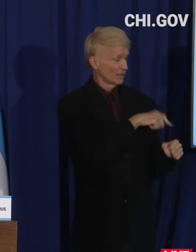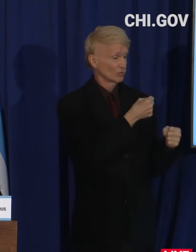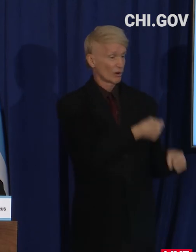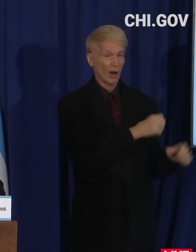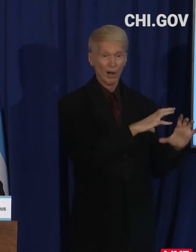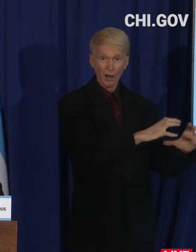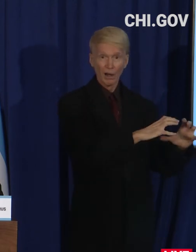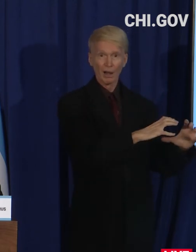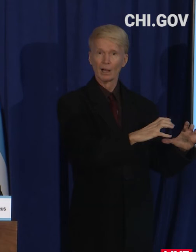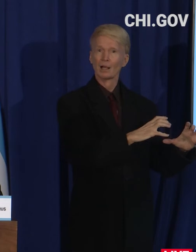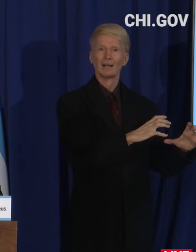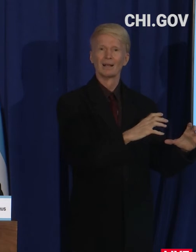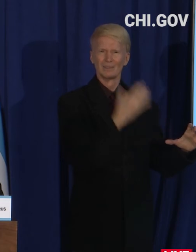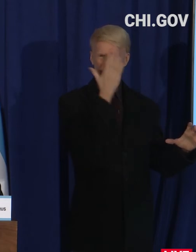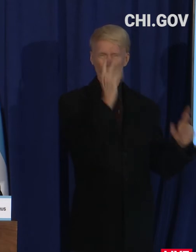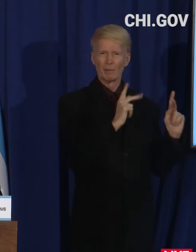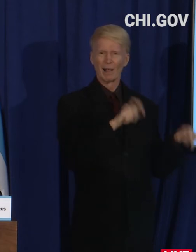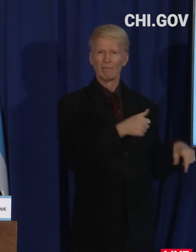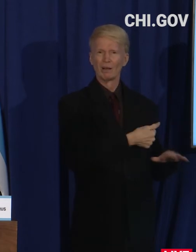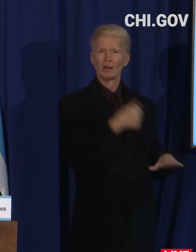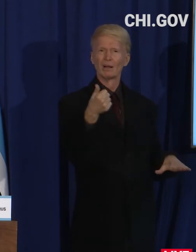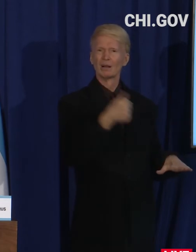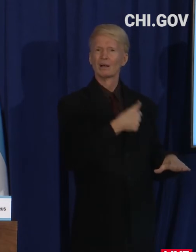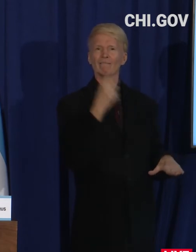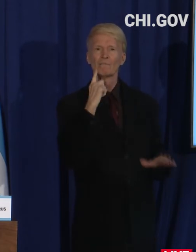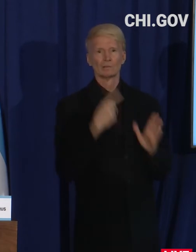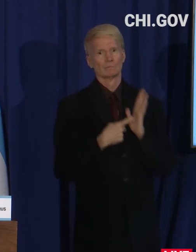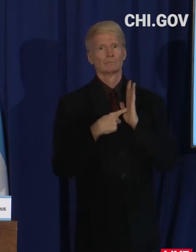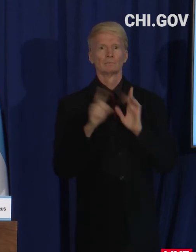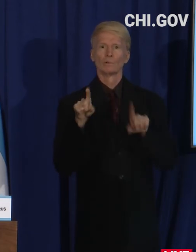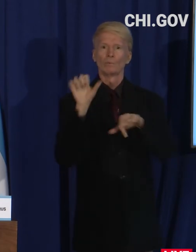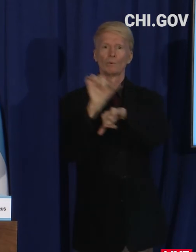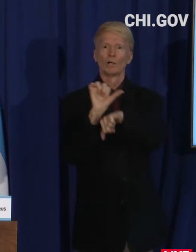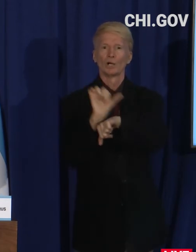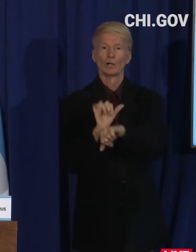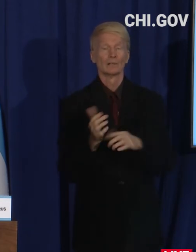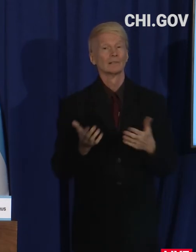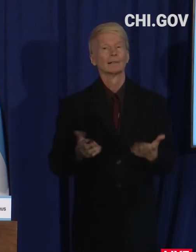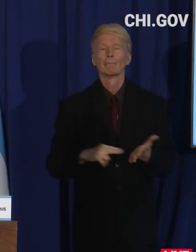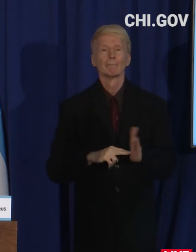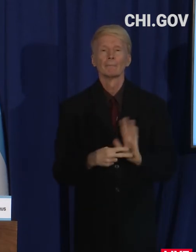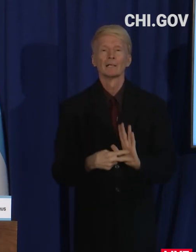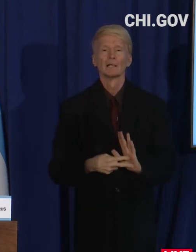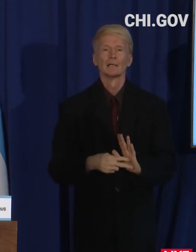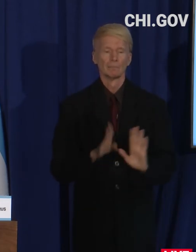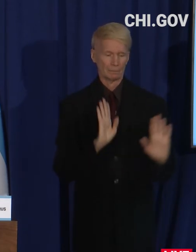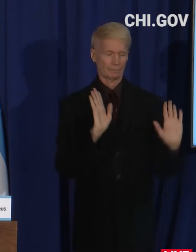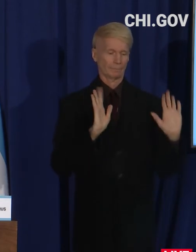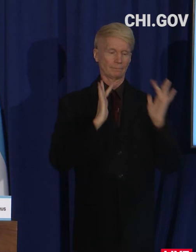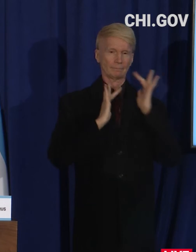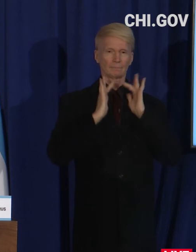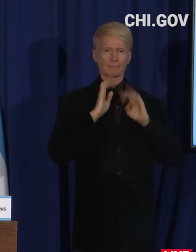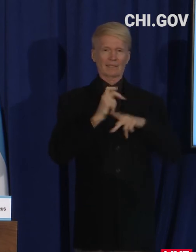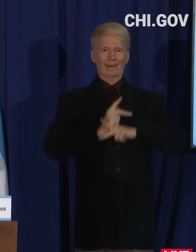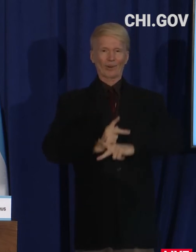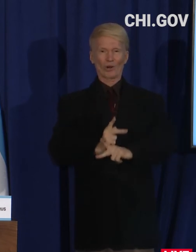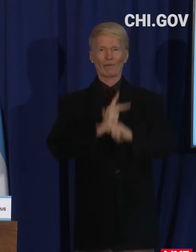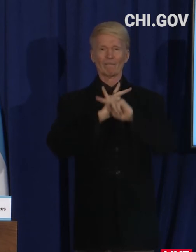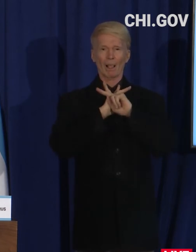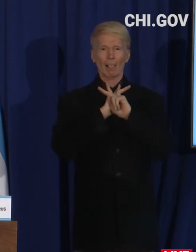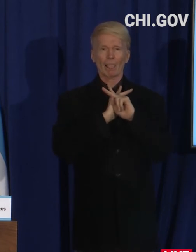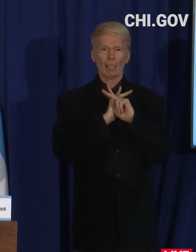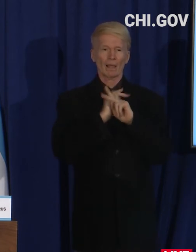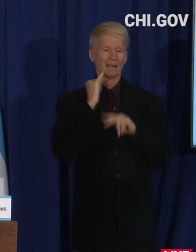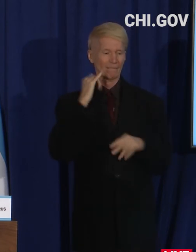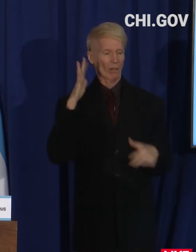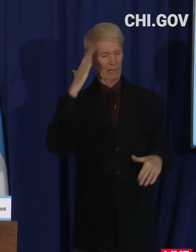that people need to leave their home for essential work, is to be as careful as they can if they know they've had a COVID exposure,